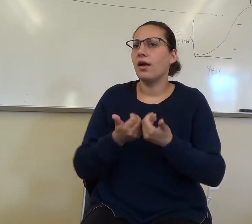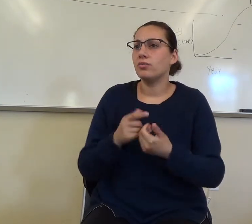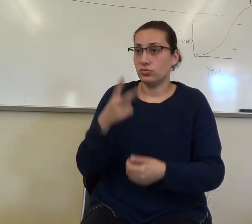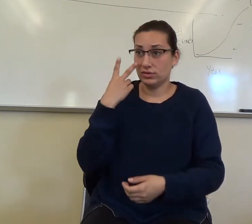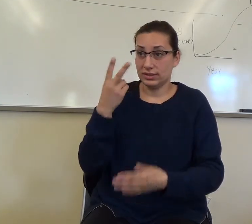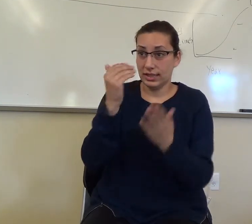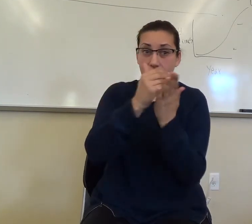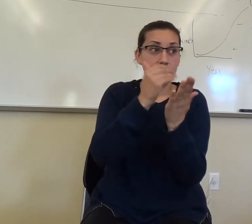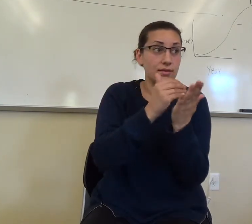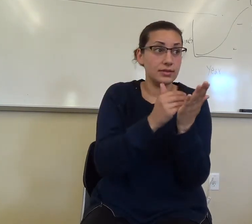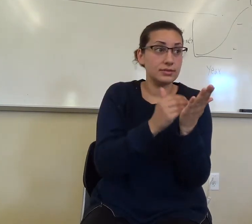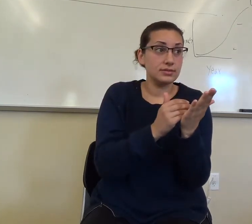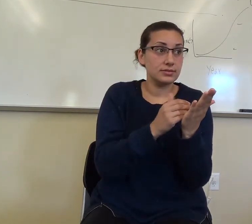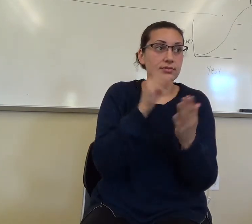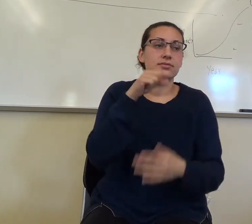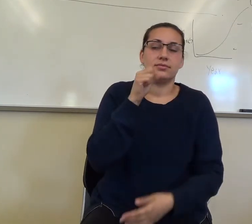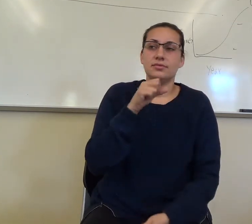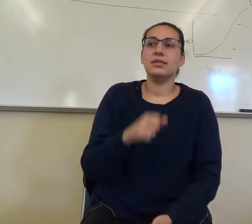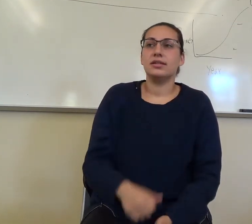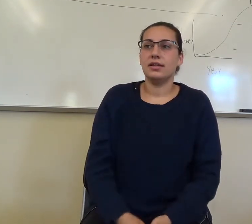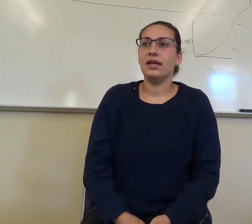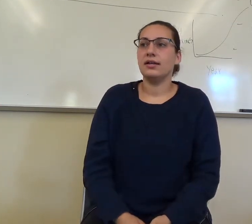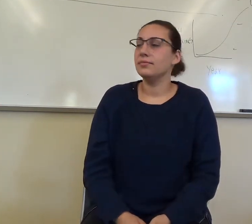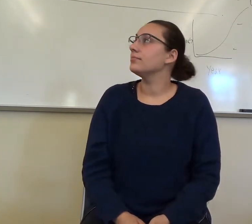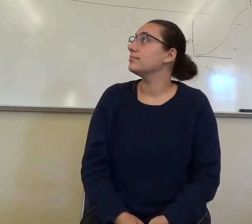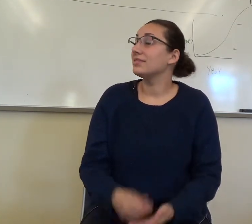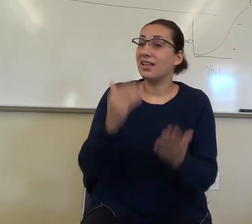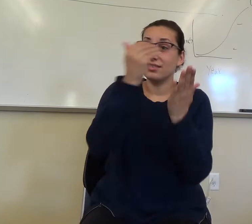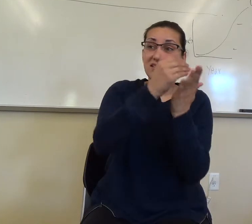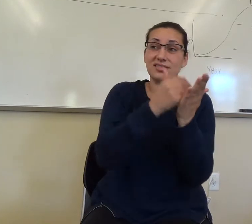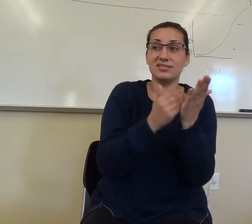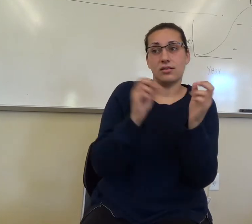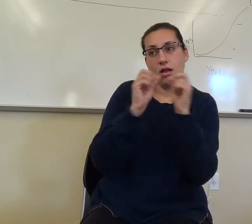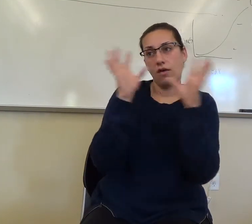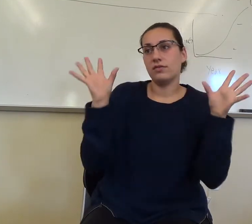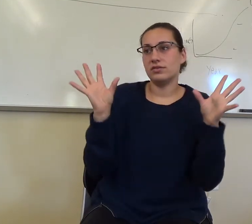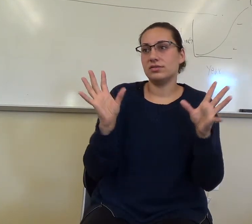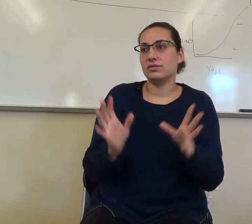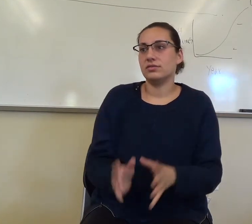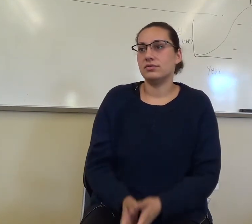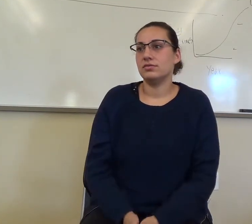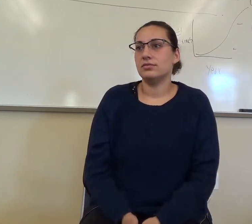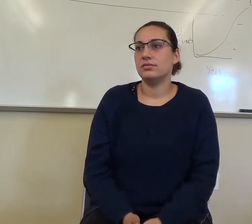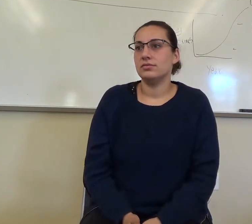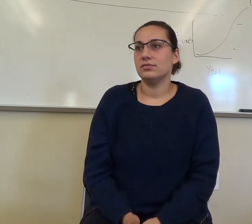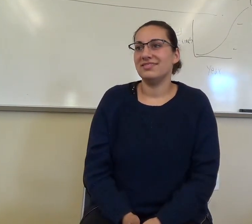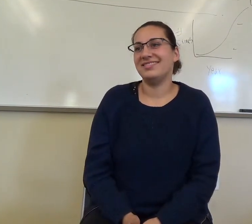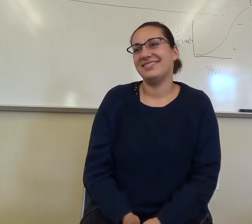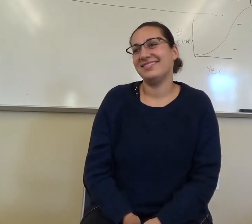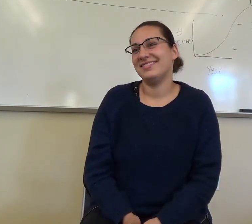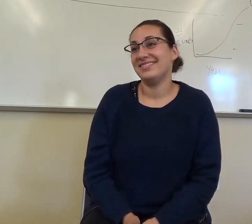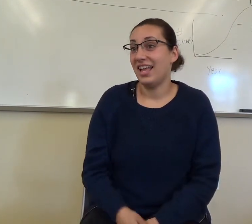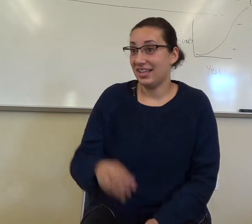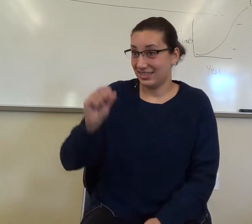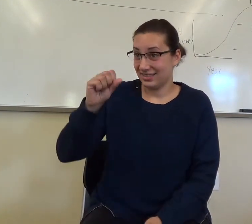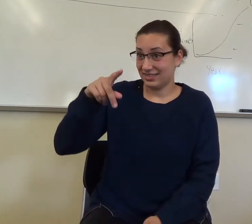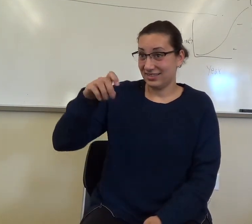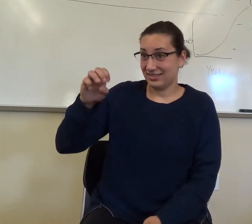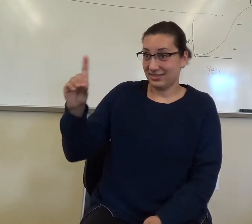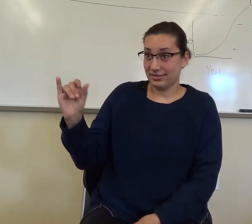Yeah, the list, yeah, this list is pretty obvious. Here's the also. So we have this, and you